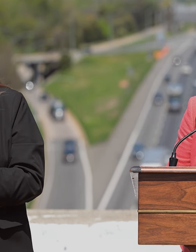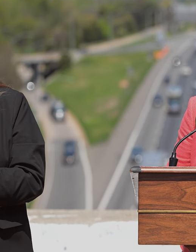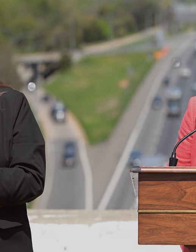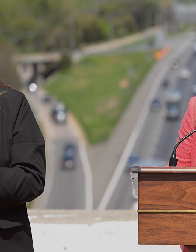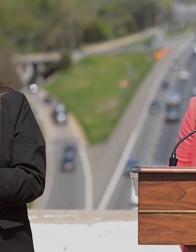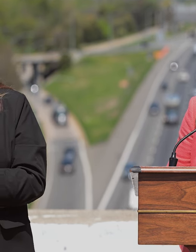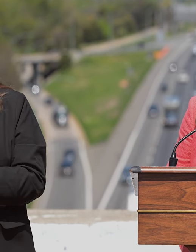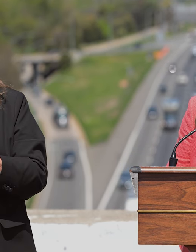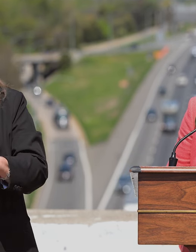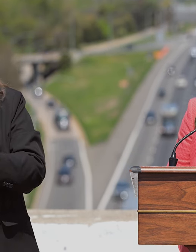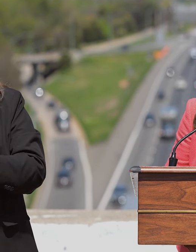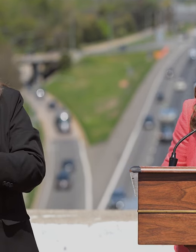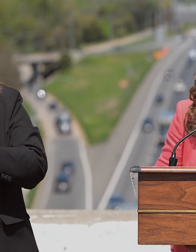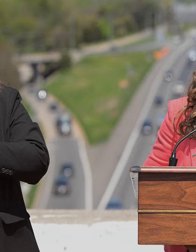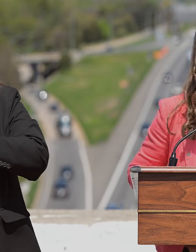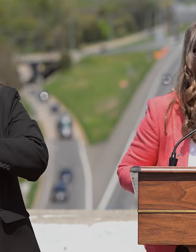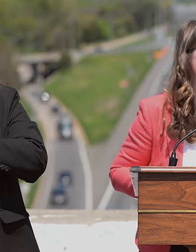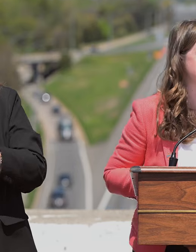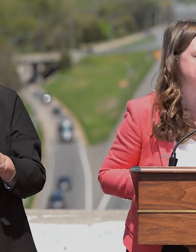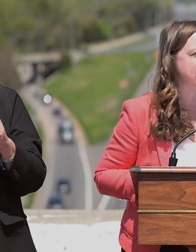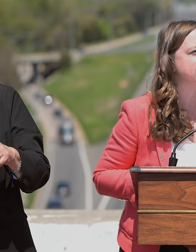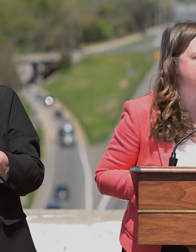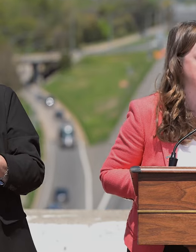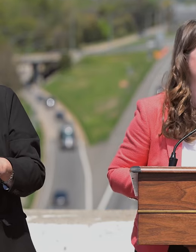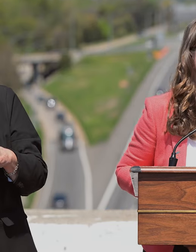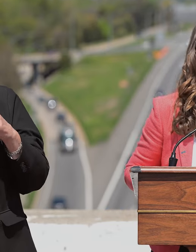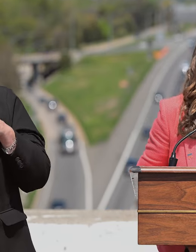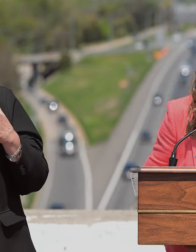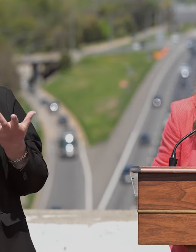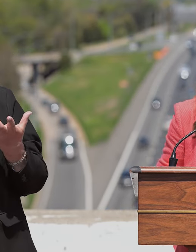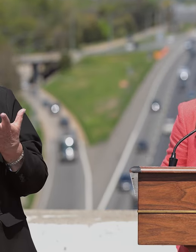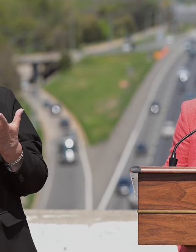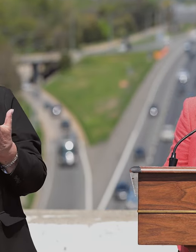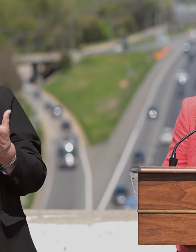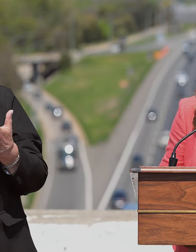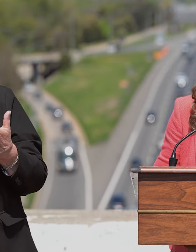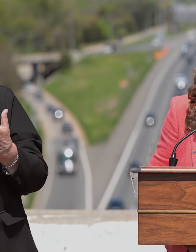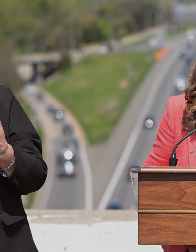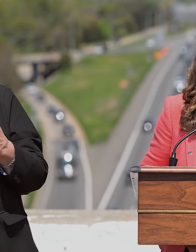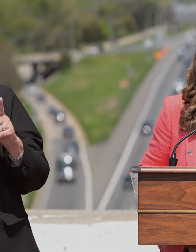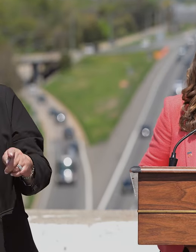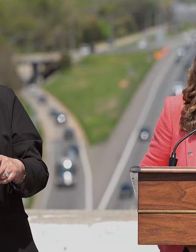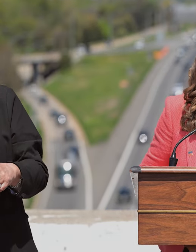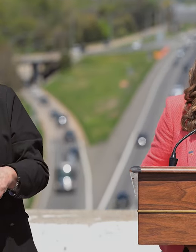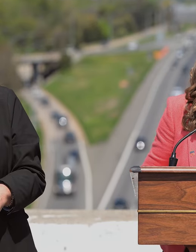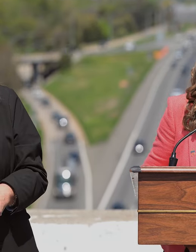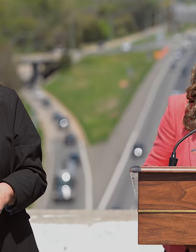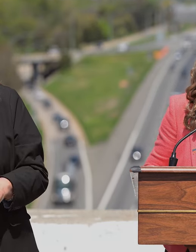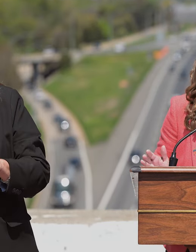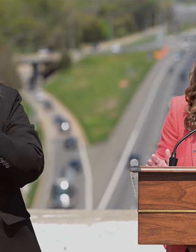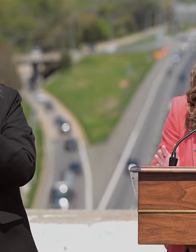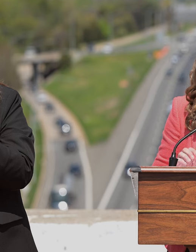So empty seats at the table. People are there not there for holidays, not there every day. Families that are devastated